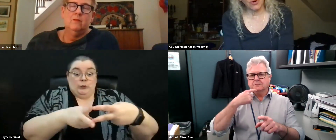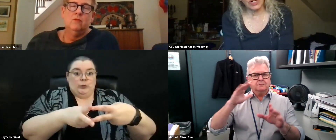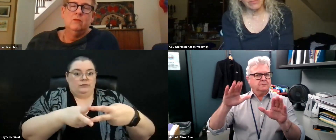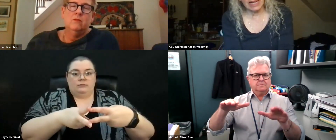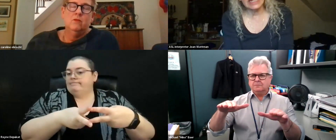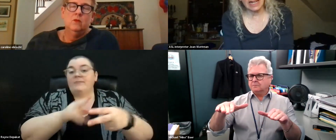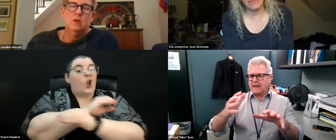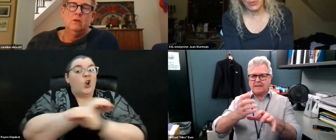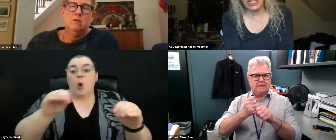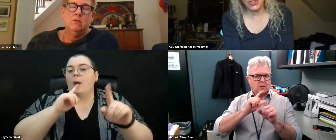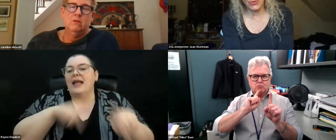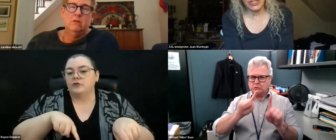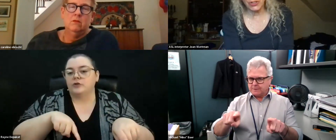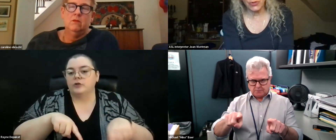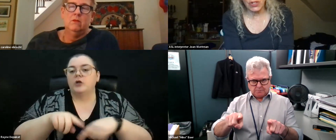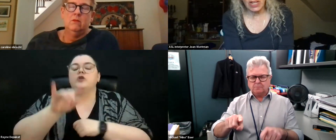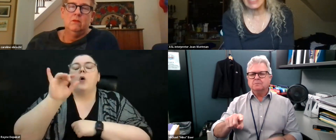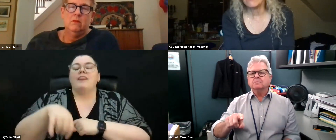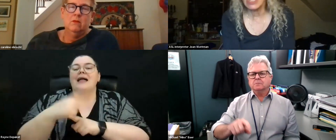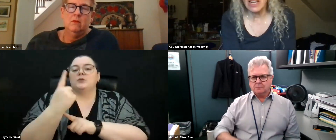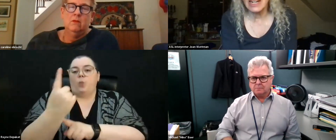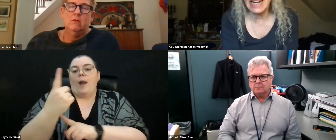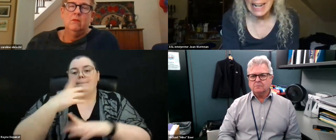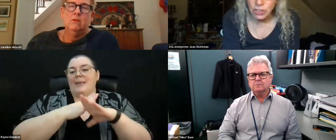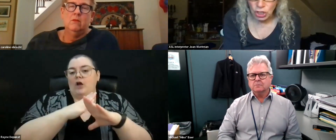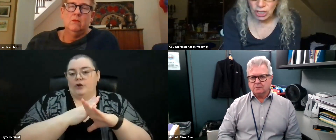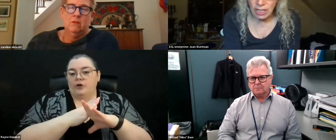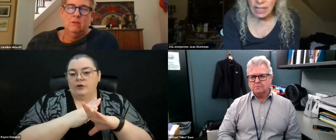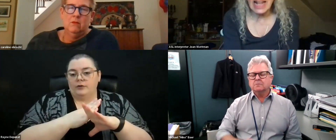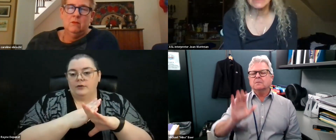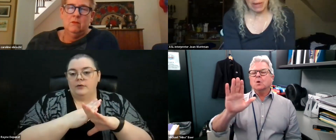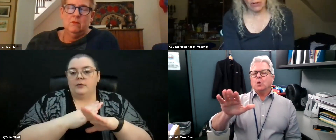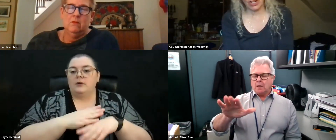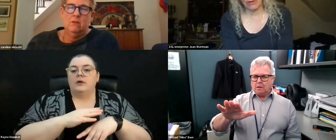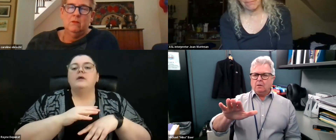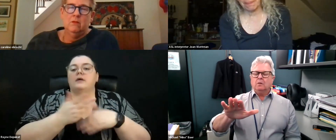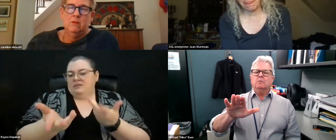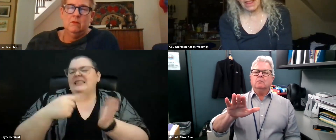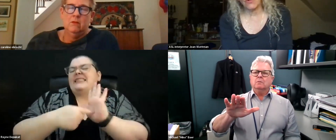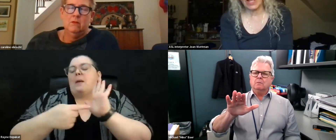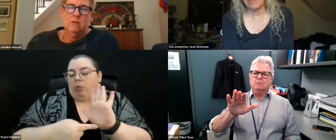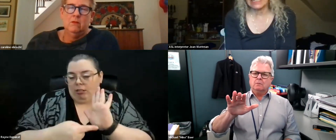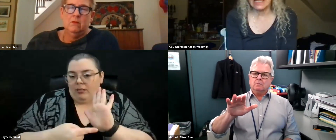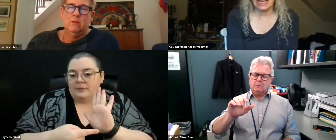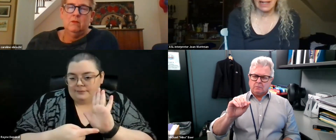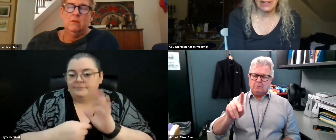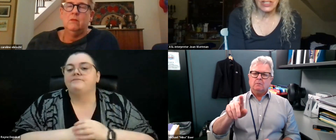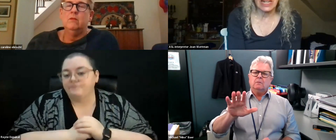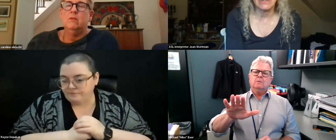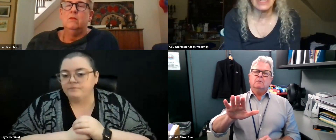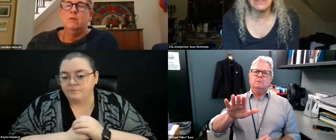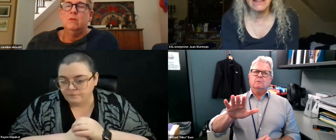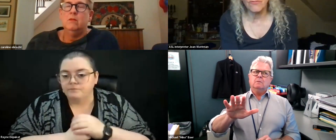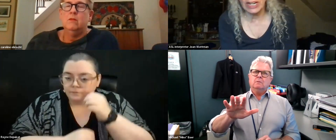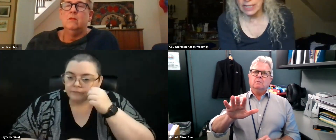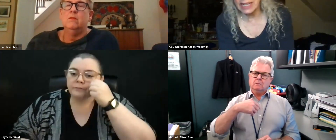come forward many times with these two issues and I've not gotten an answer. That's a barrier. Okay, Mike is saying, I